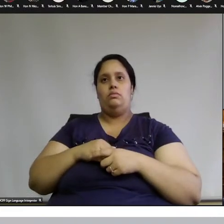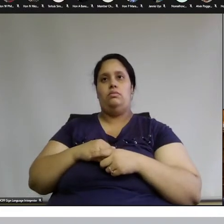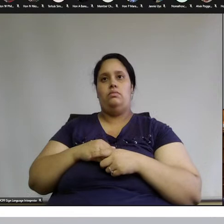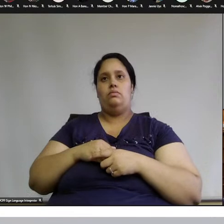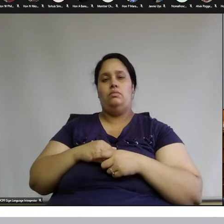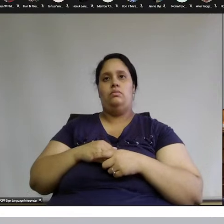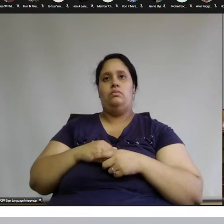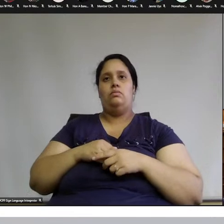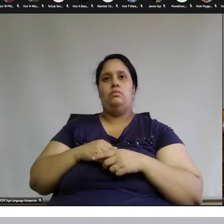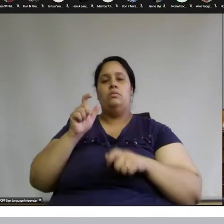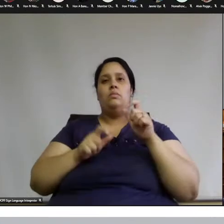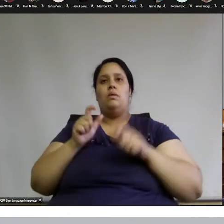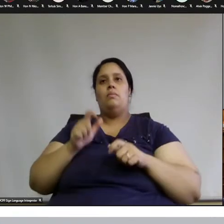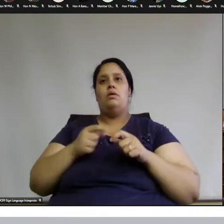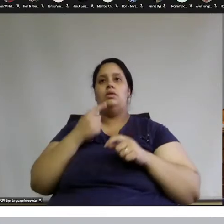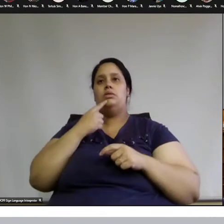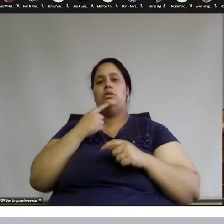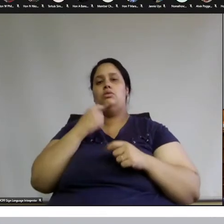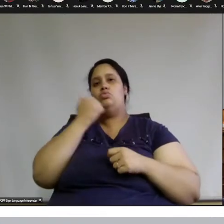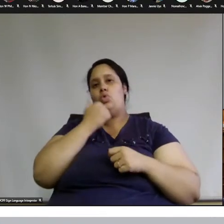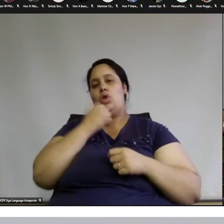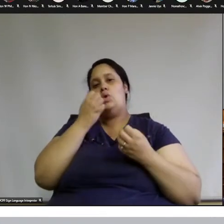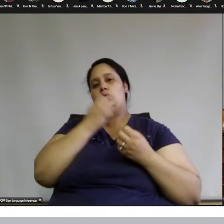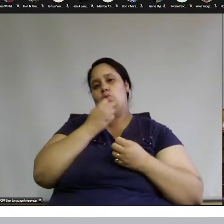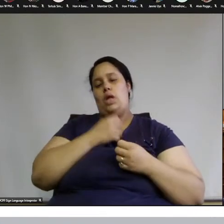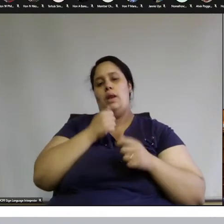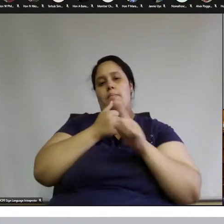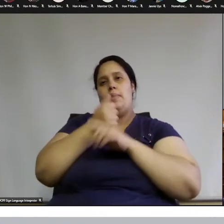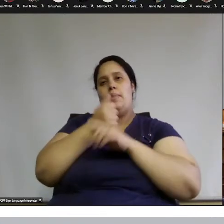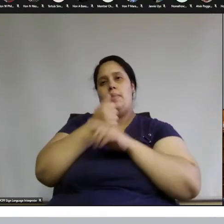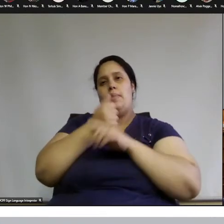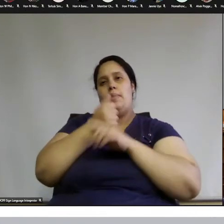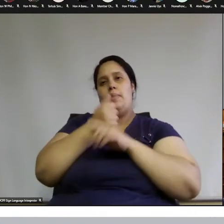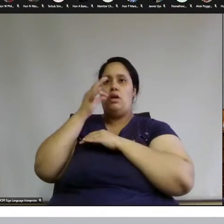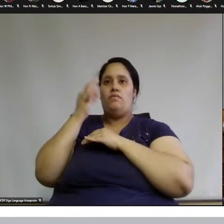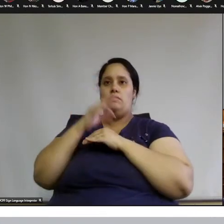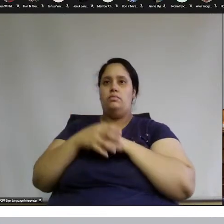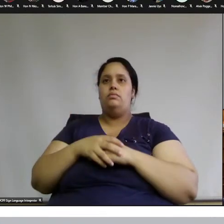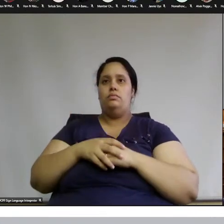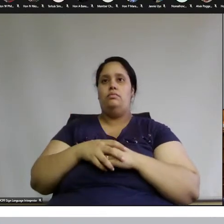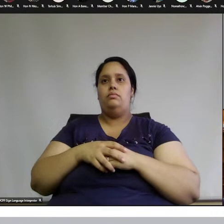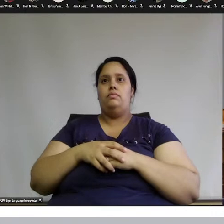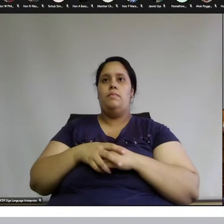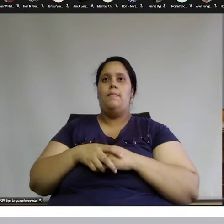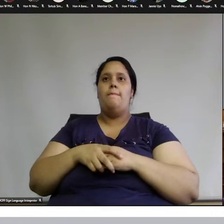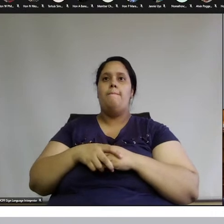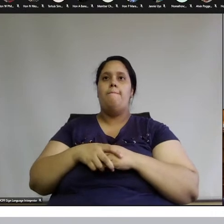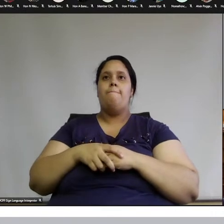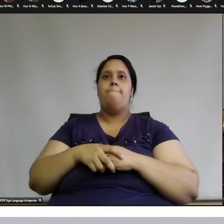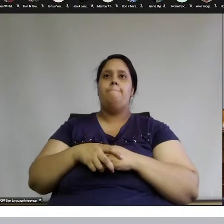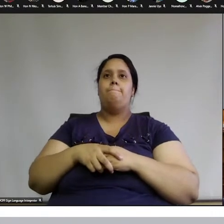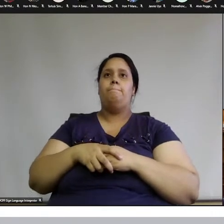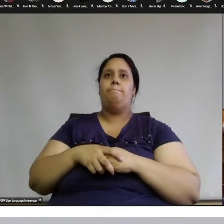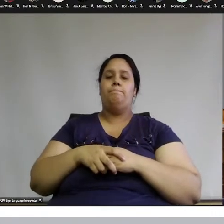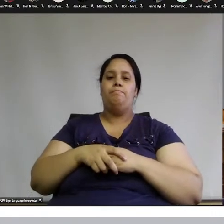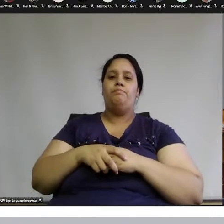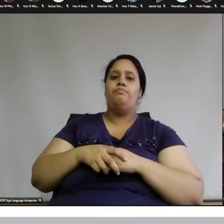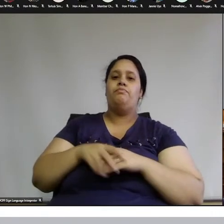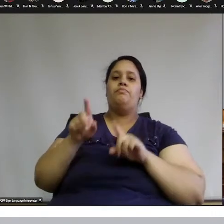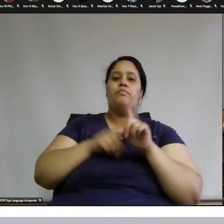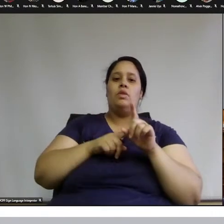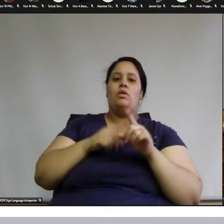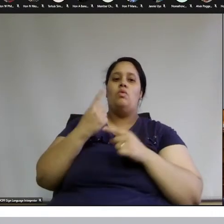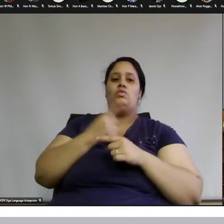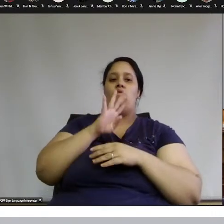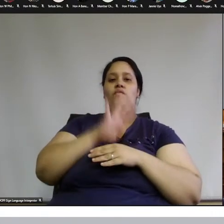these lame excuses and blaming the national government for provincial government's failure as a Scheduled 4 and